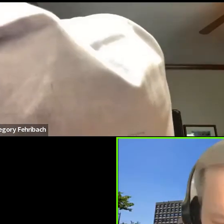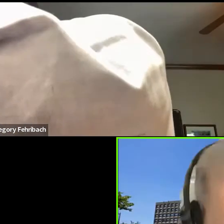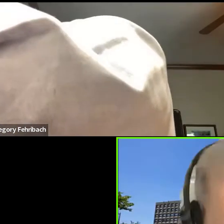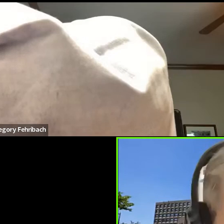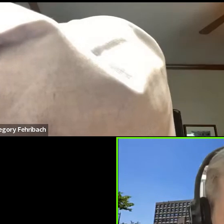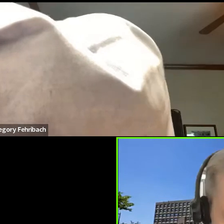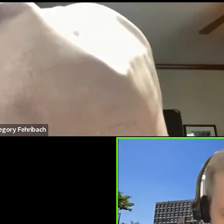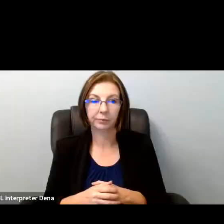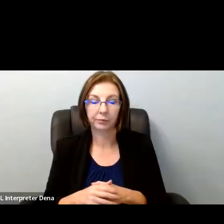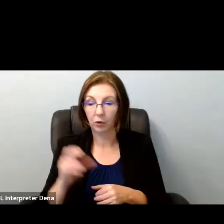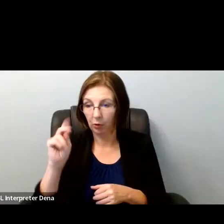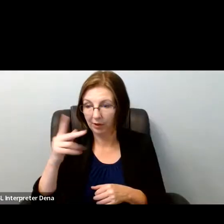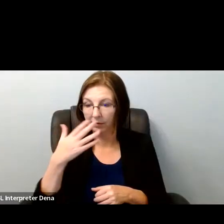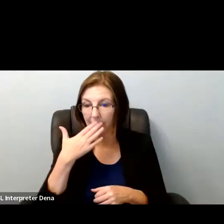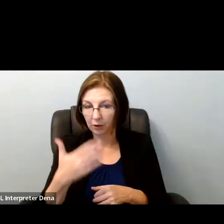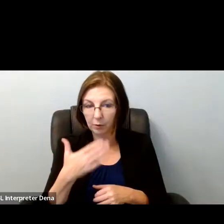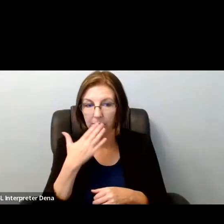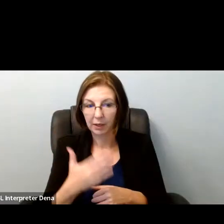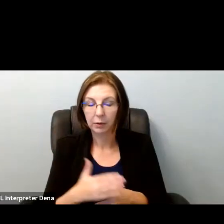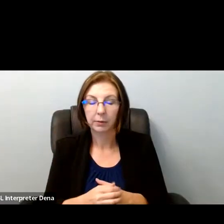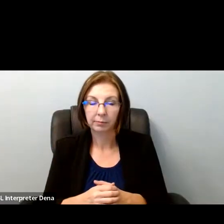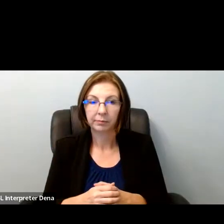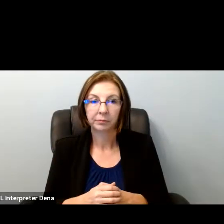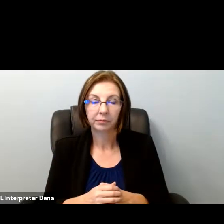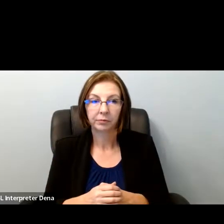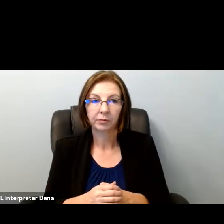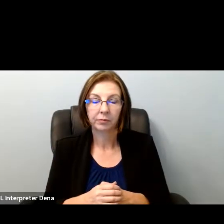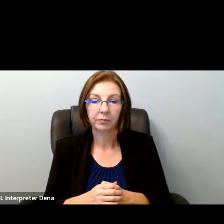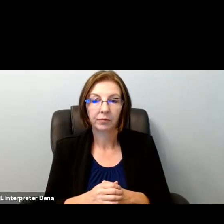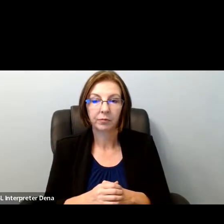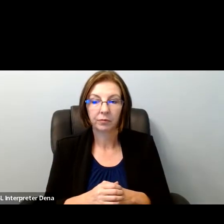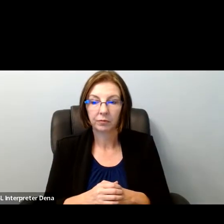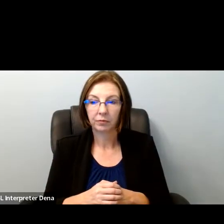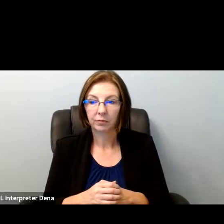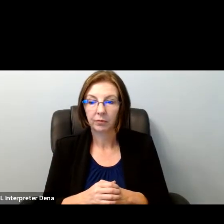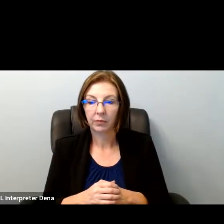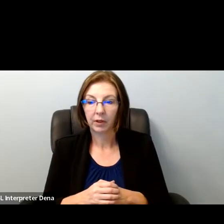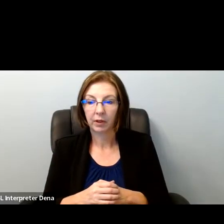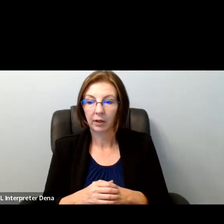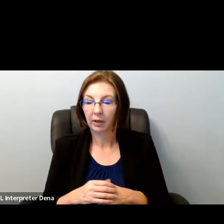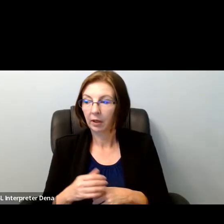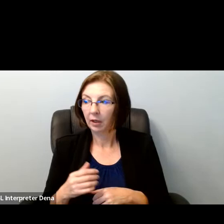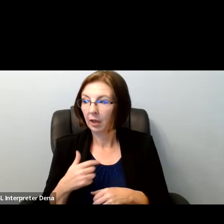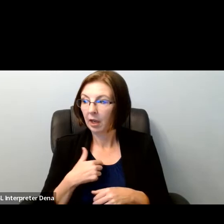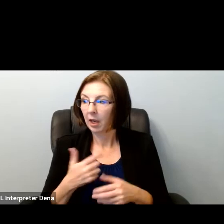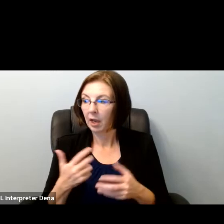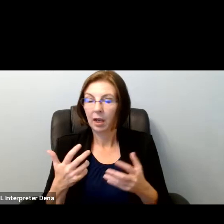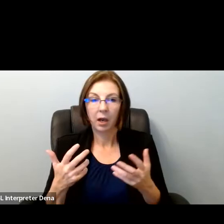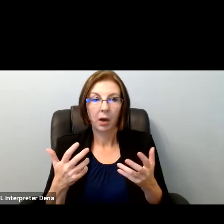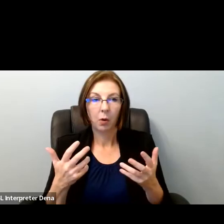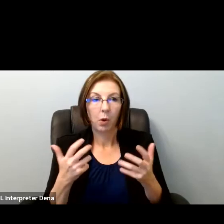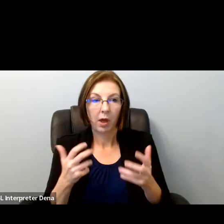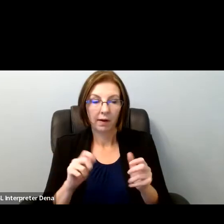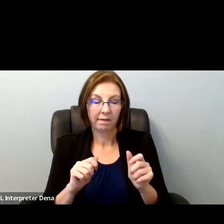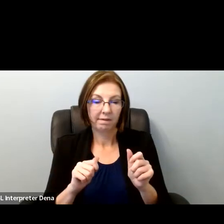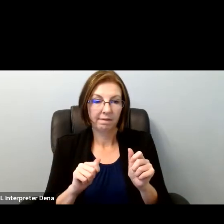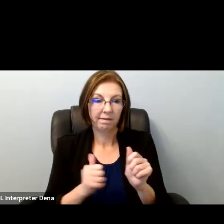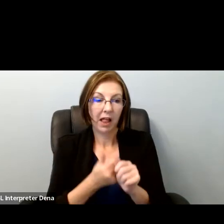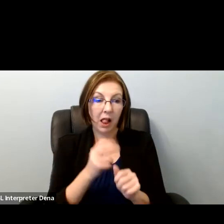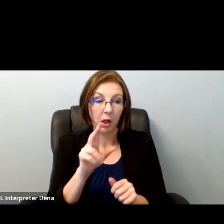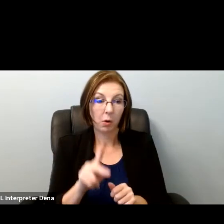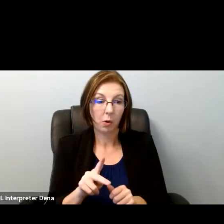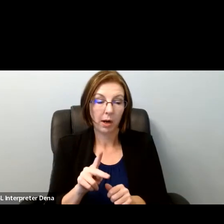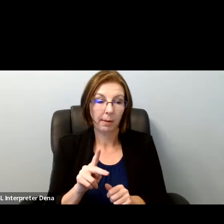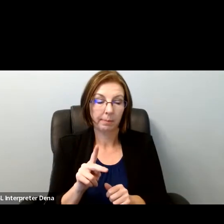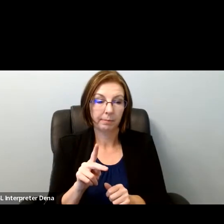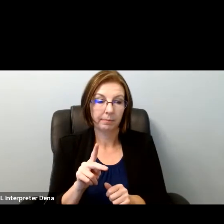All right. All right. Thank you. Thanks so much, Greg. I just wanted to follow up on some news,